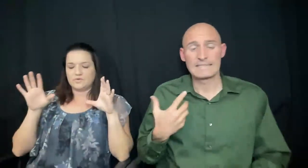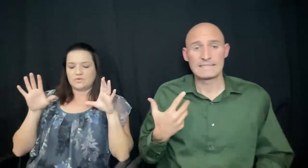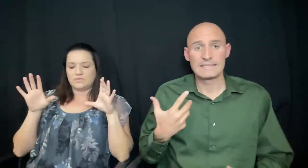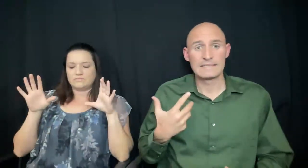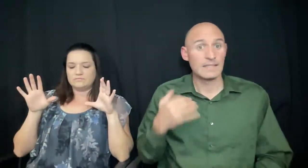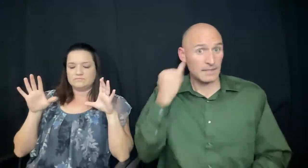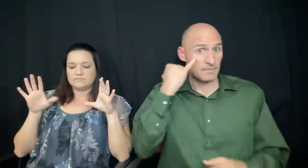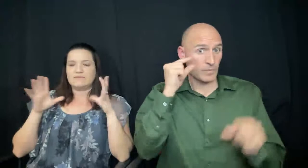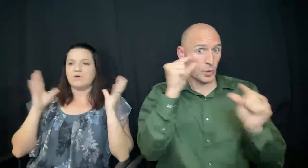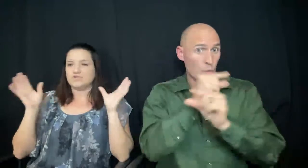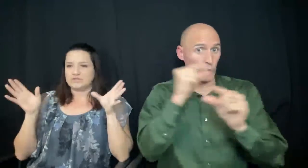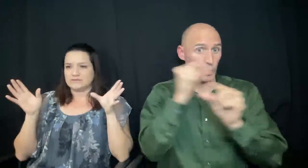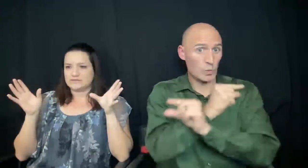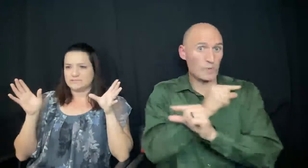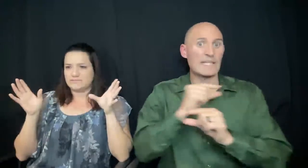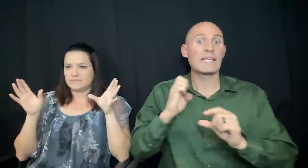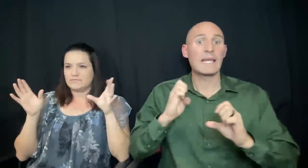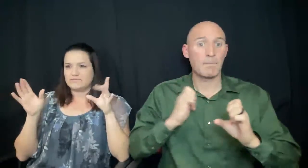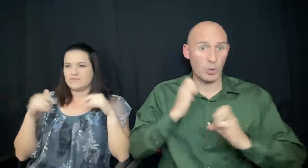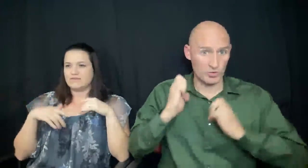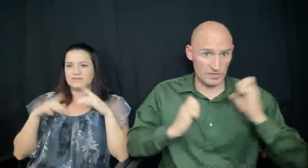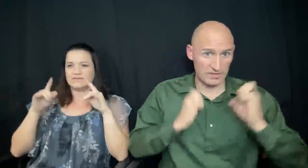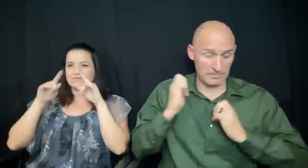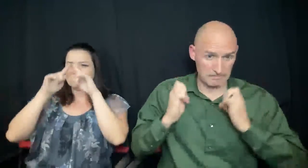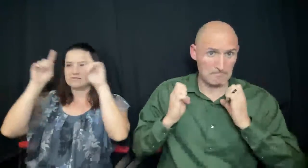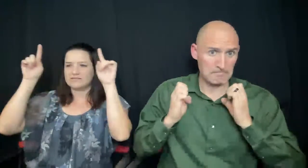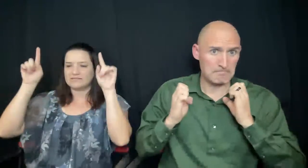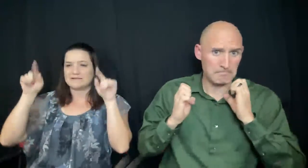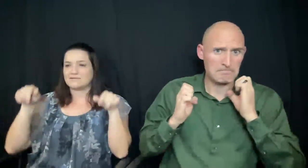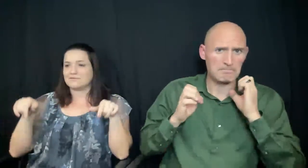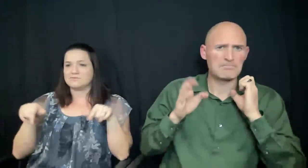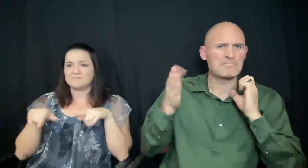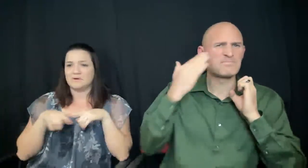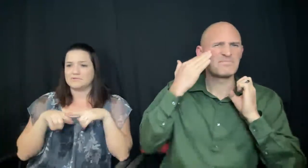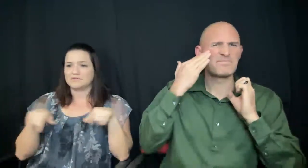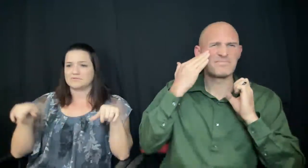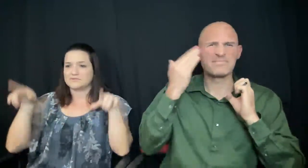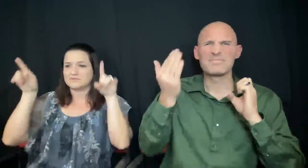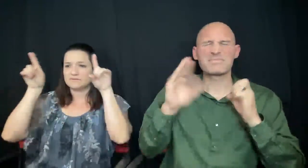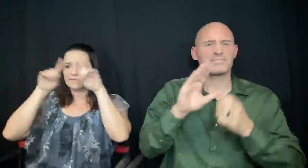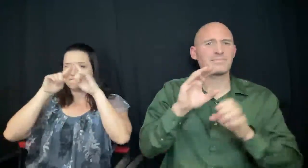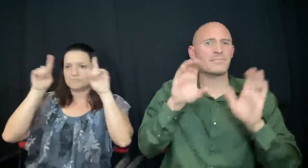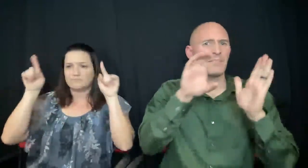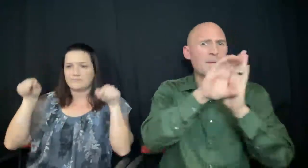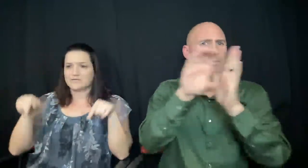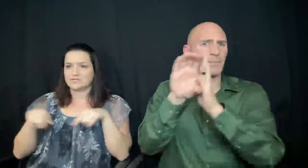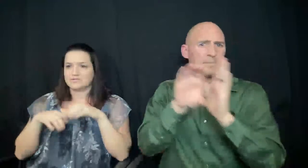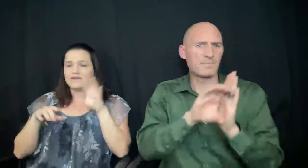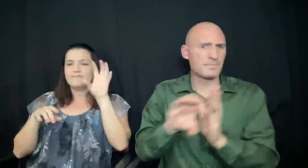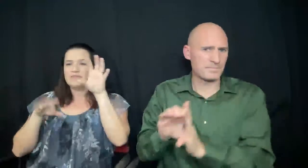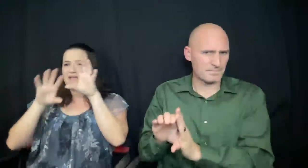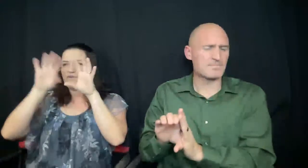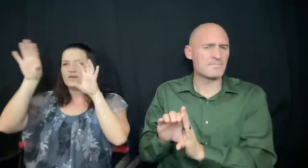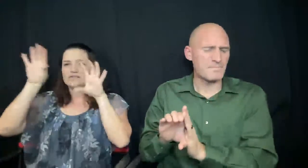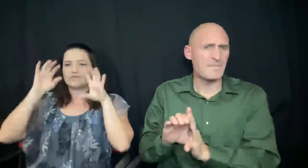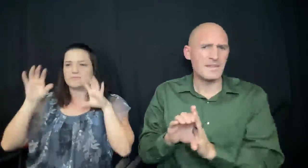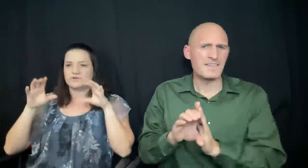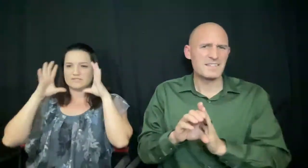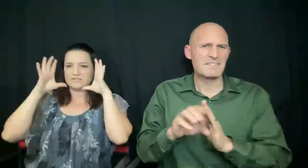Google emotions, you can, there's these, like, they're almost posters, pictures. They have all the different emotions, these